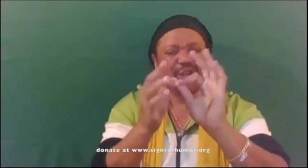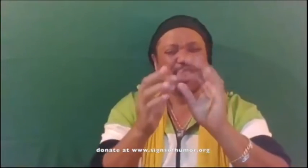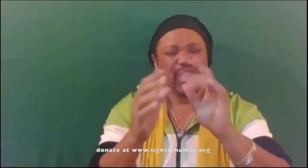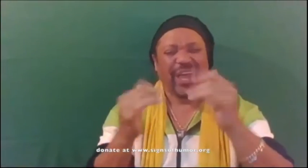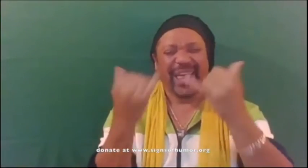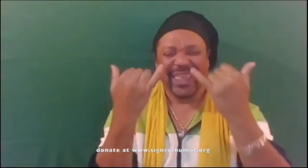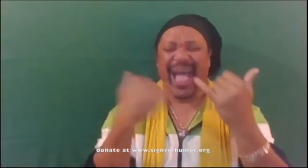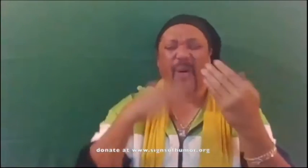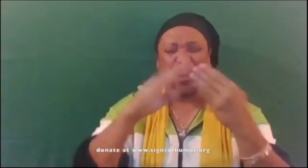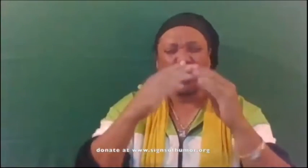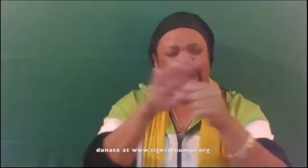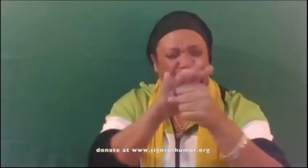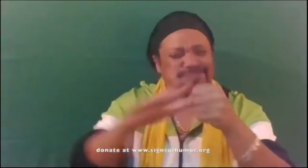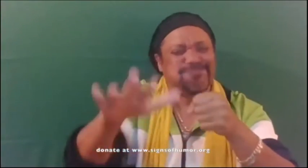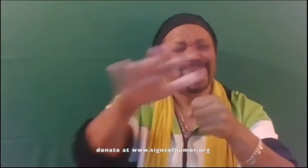We have all different kinds of interpreters in the world today.